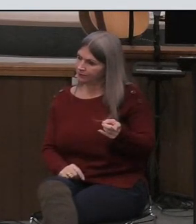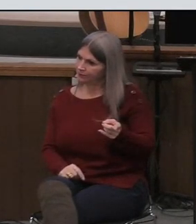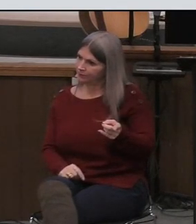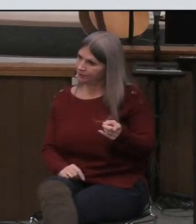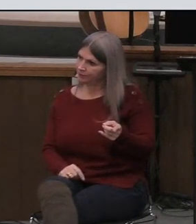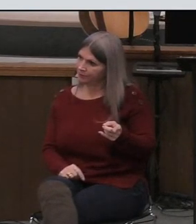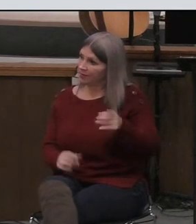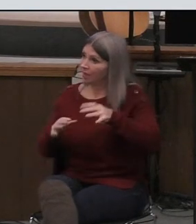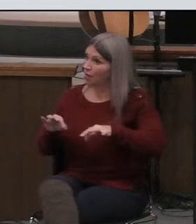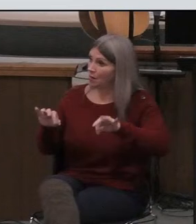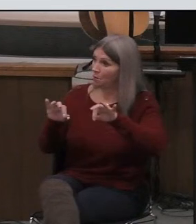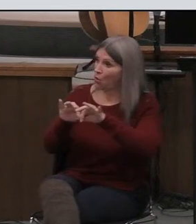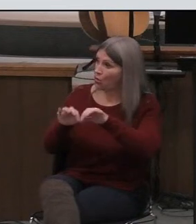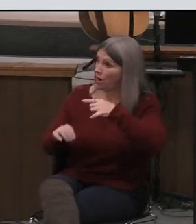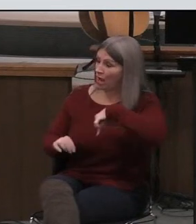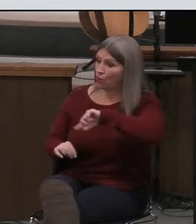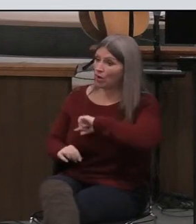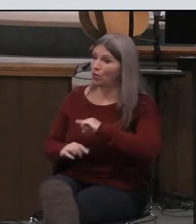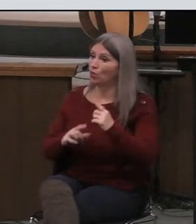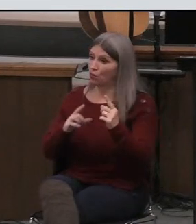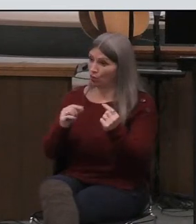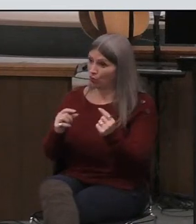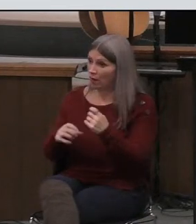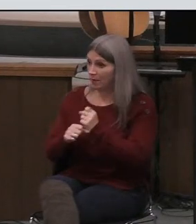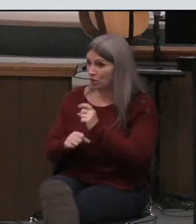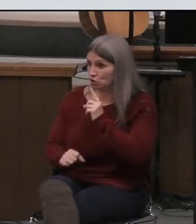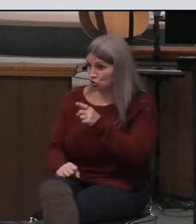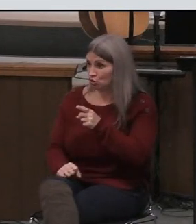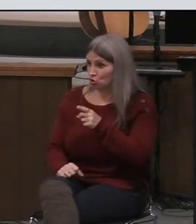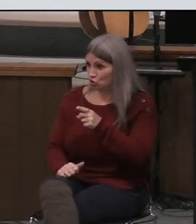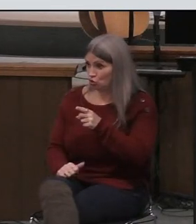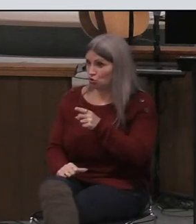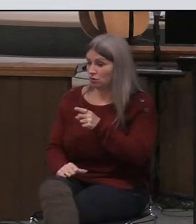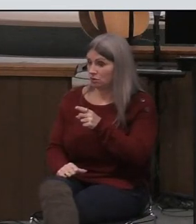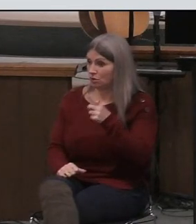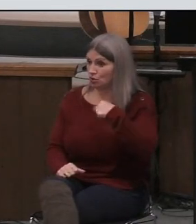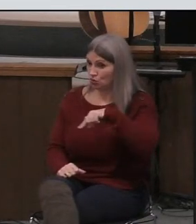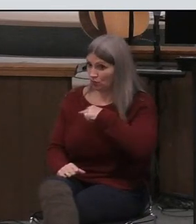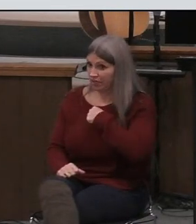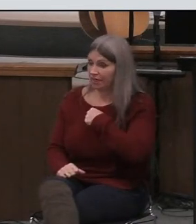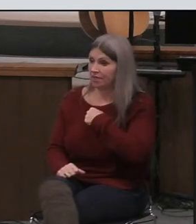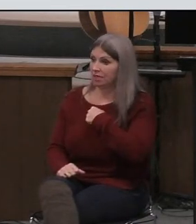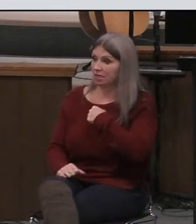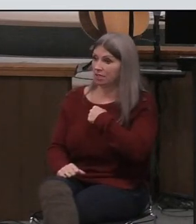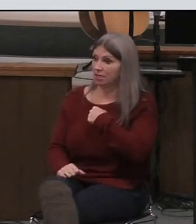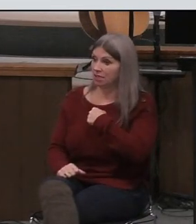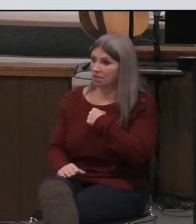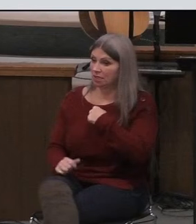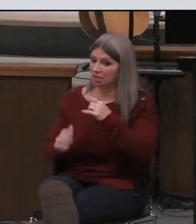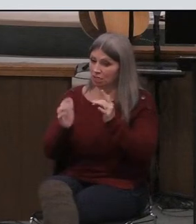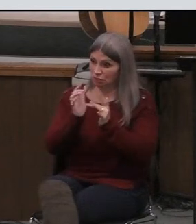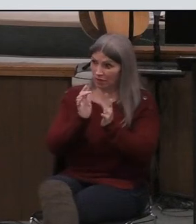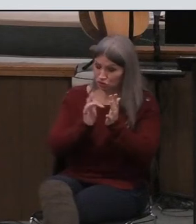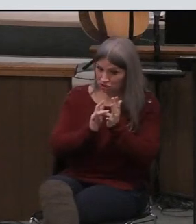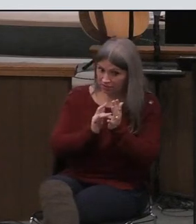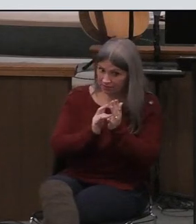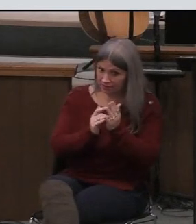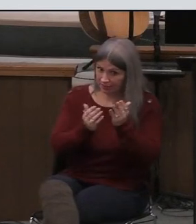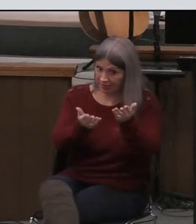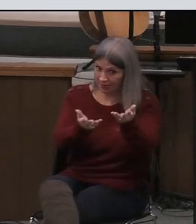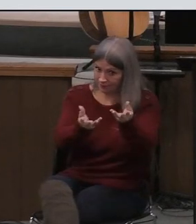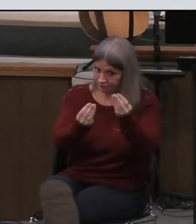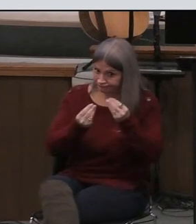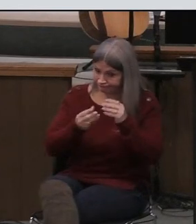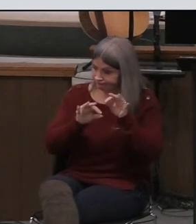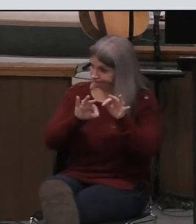It's important that we make sure we preach the true Jesus. We